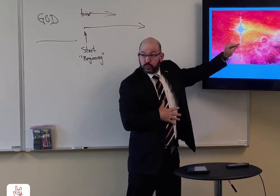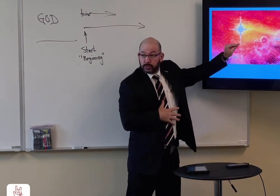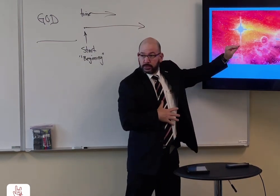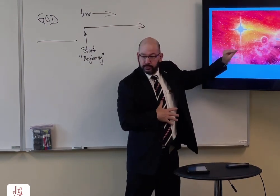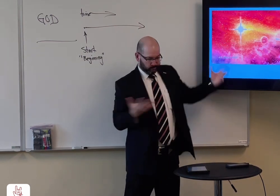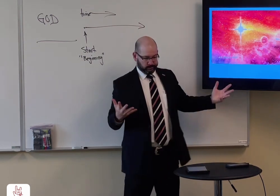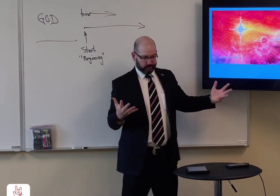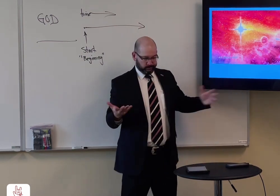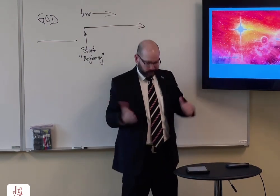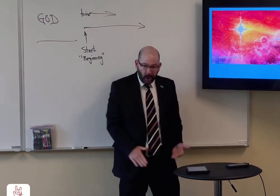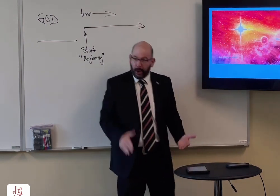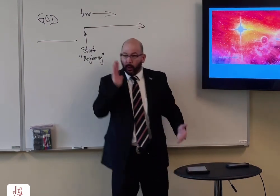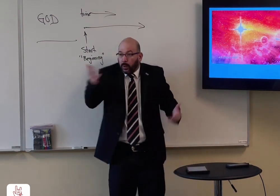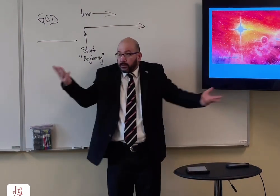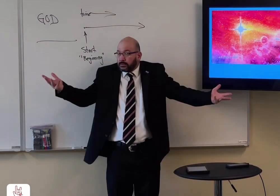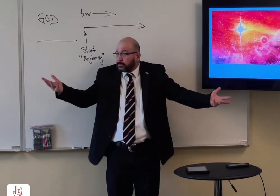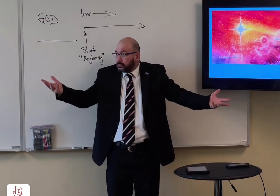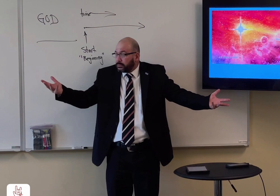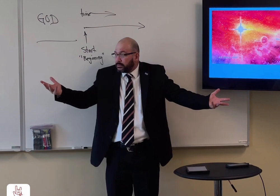If it goes out, we're all going to die.